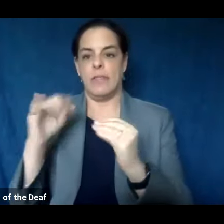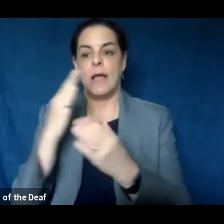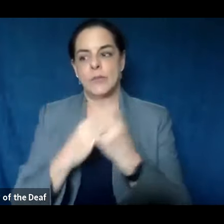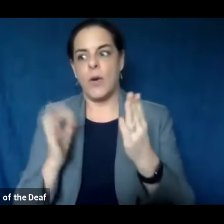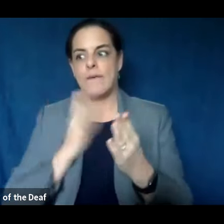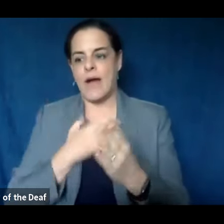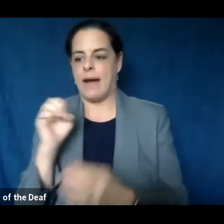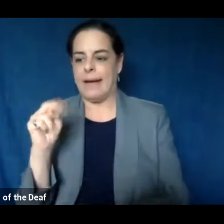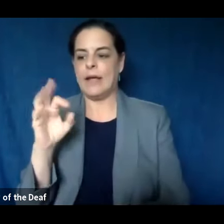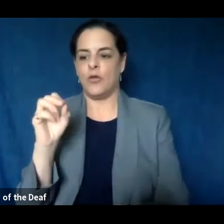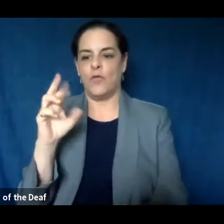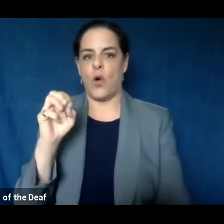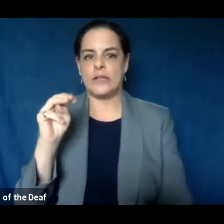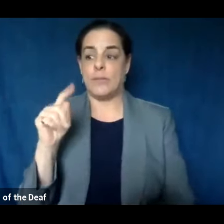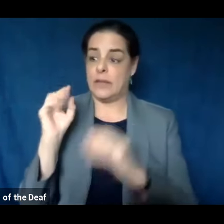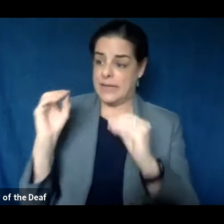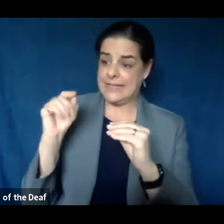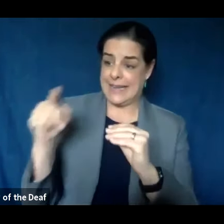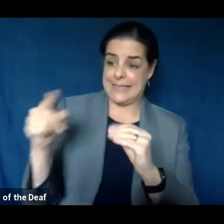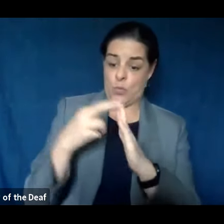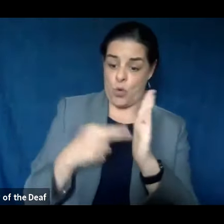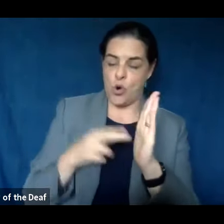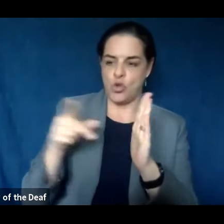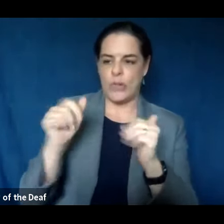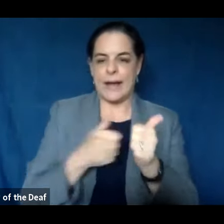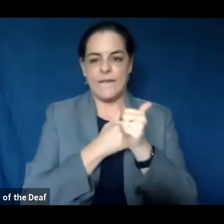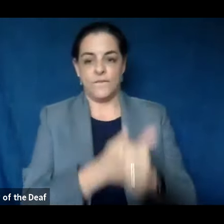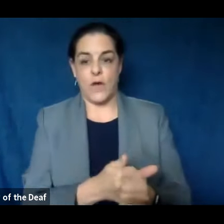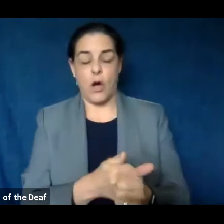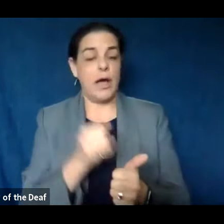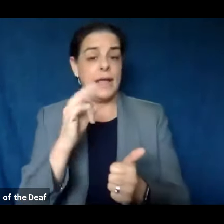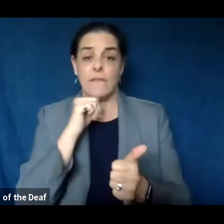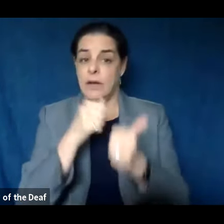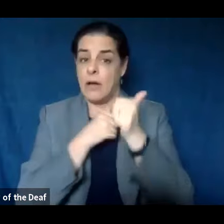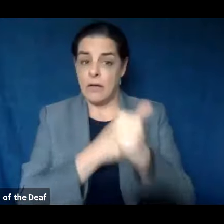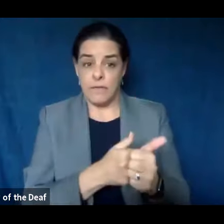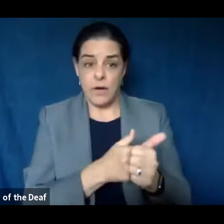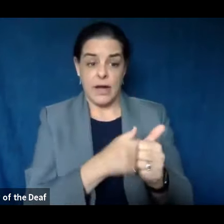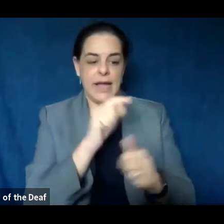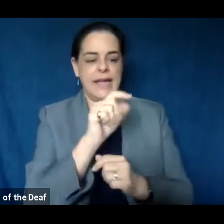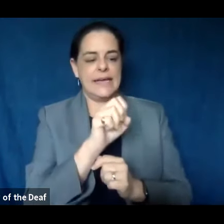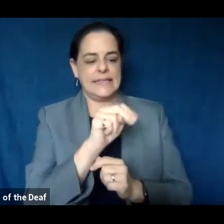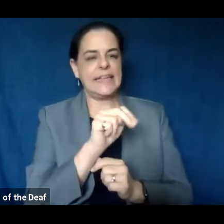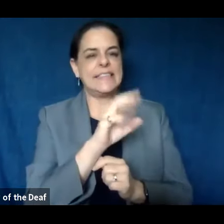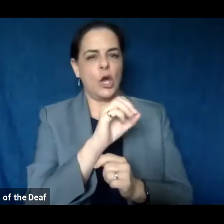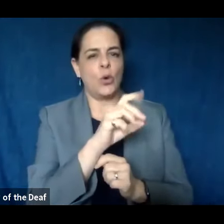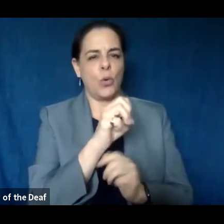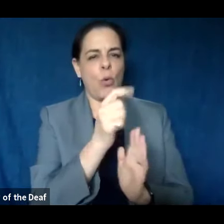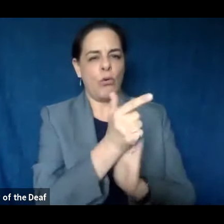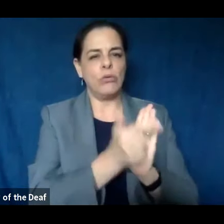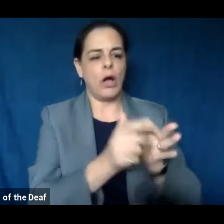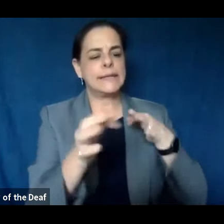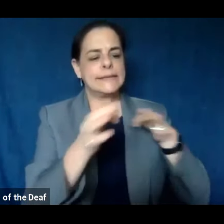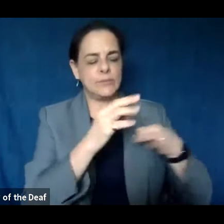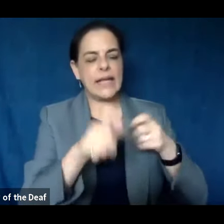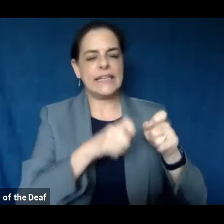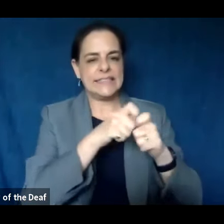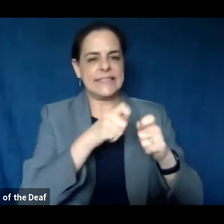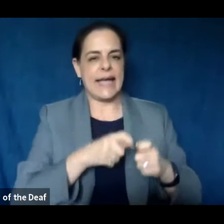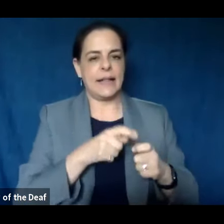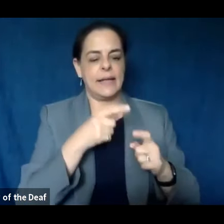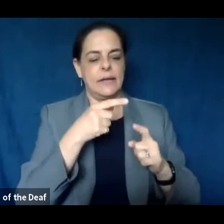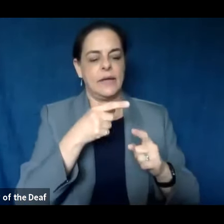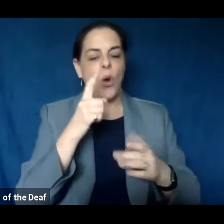teaching them what the rules are so that they can be compliant. If they're not in compliant, Tennessee code spells out specifically what has to happen to